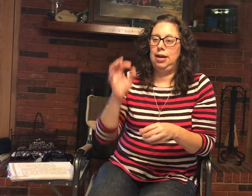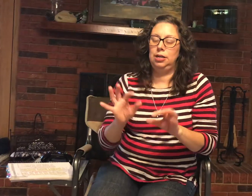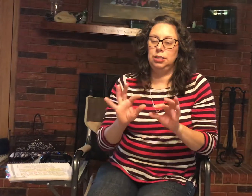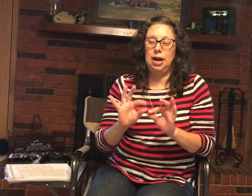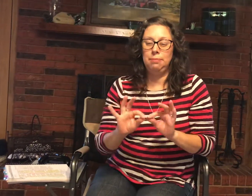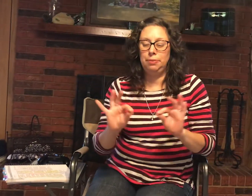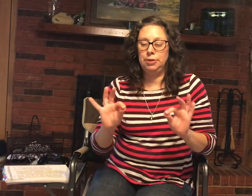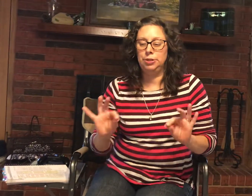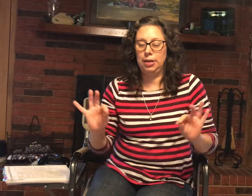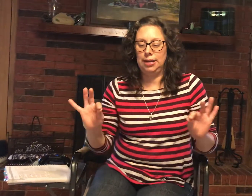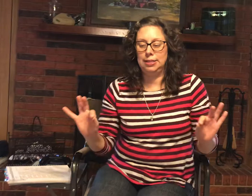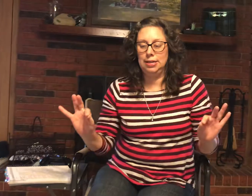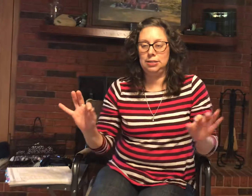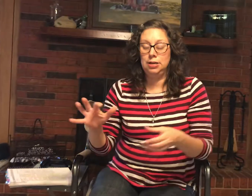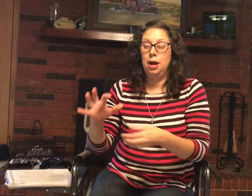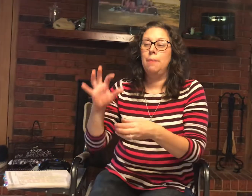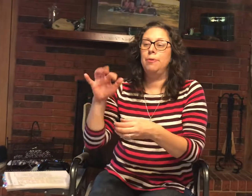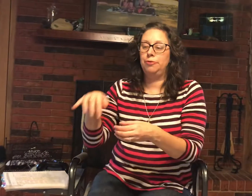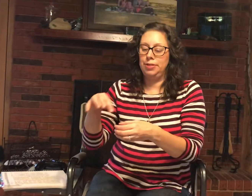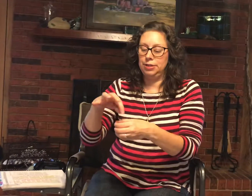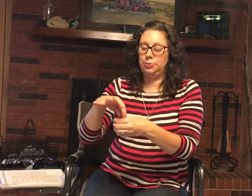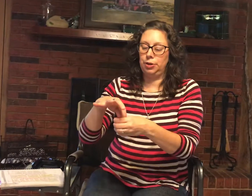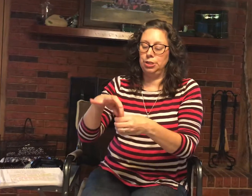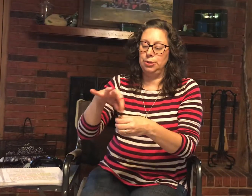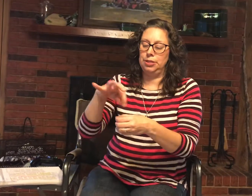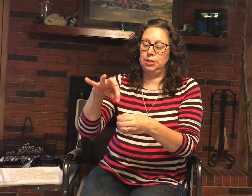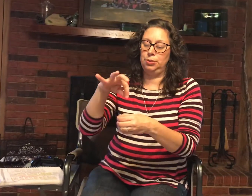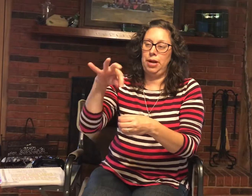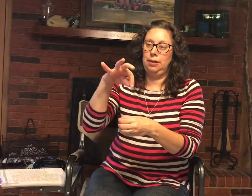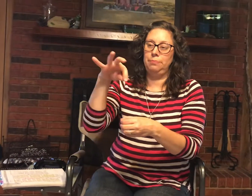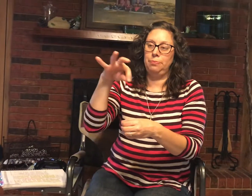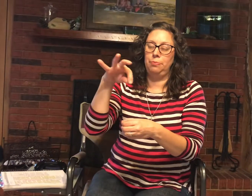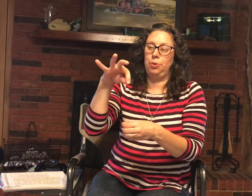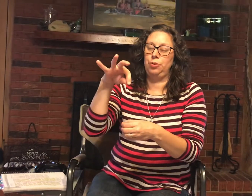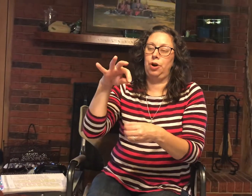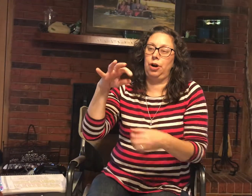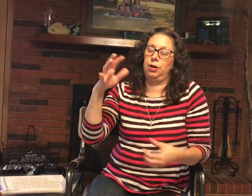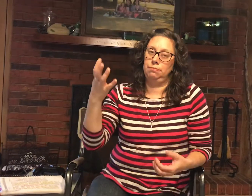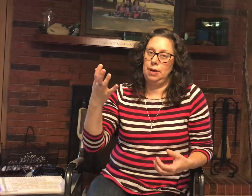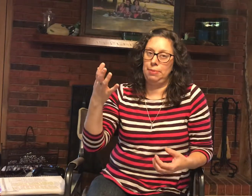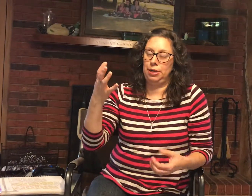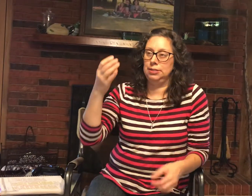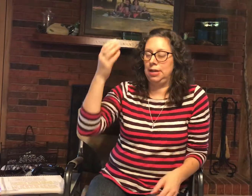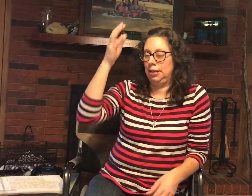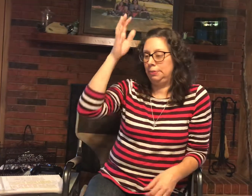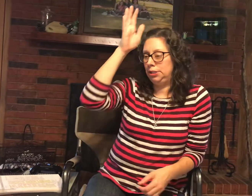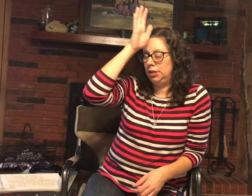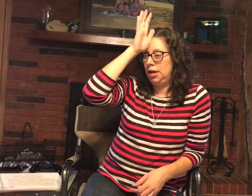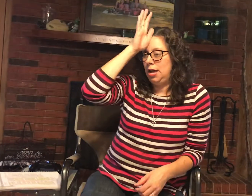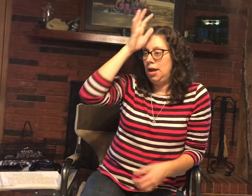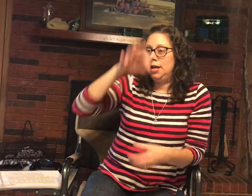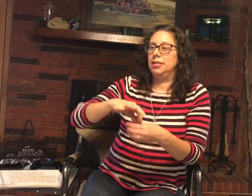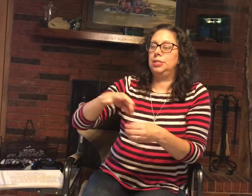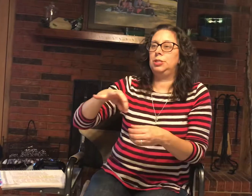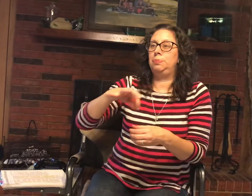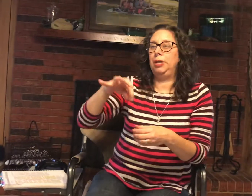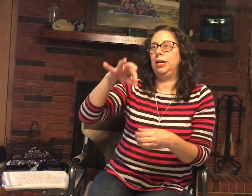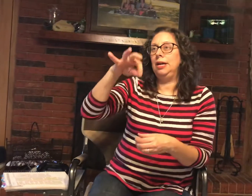our timeline, we do it like this. But for this, we're going to do it this way. Both are American Sign Language. The Spirit